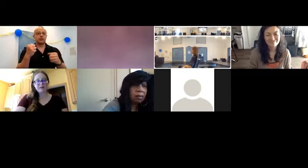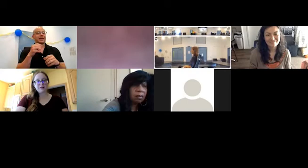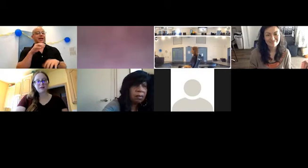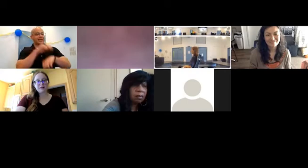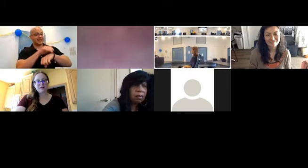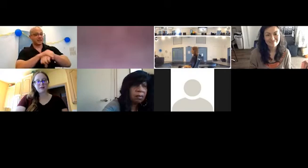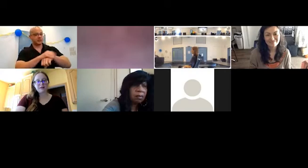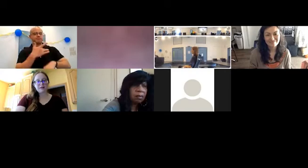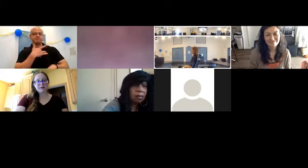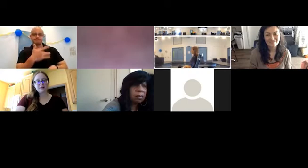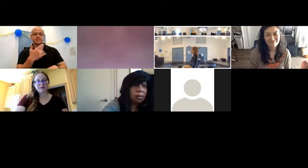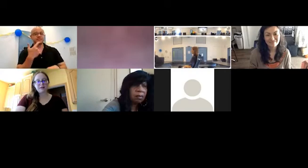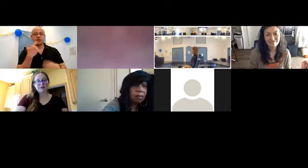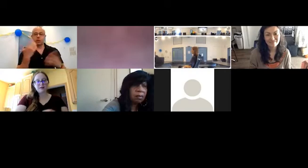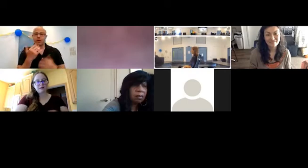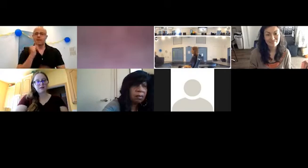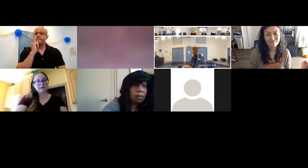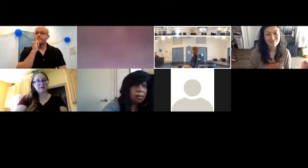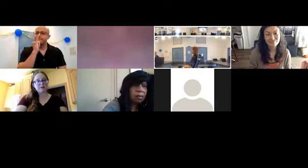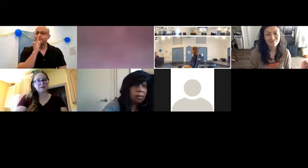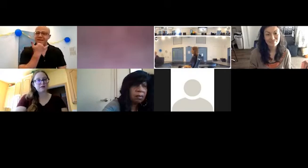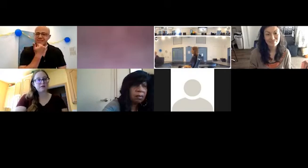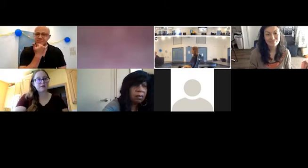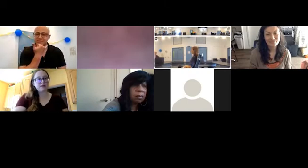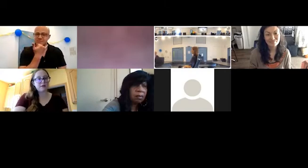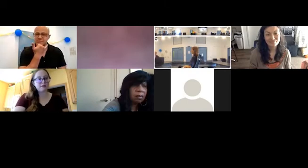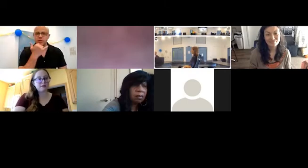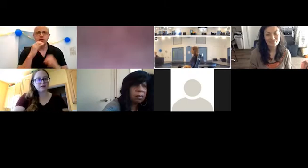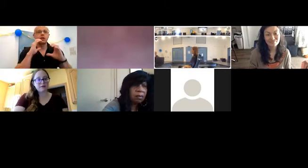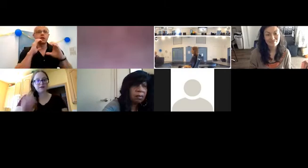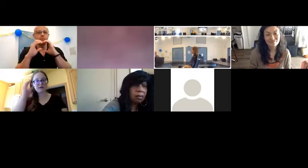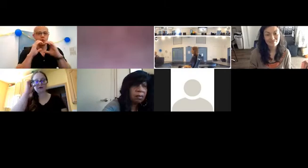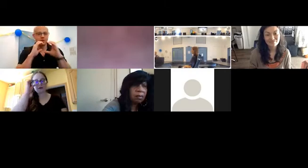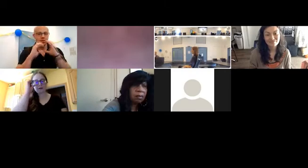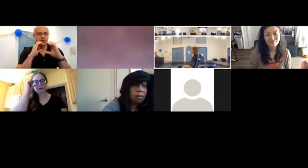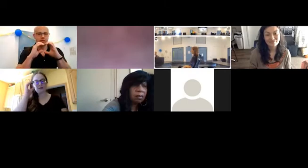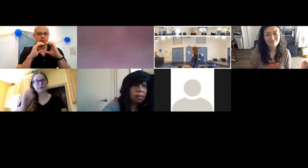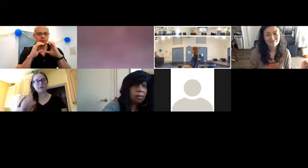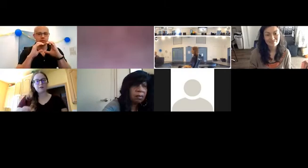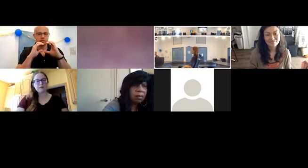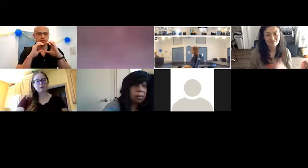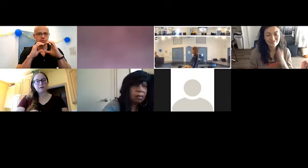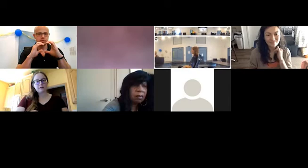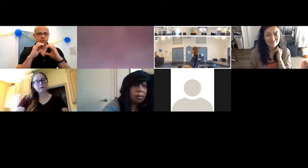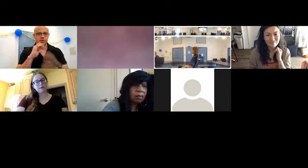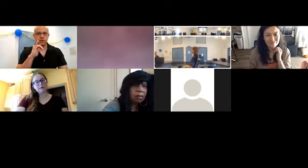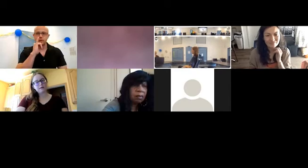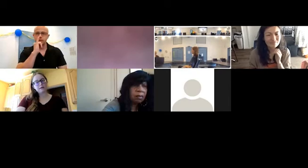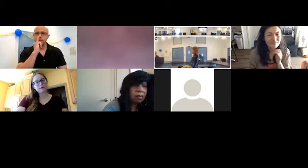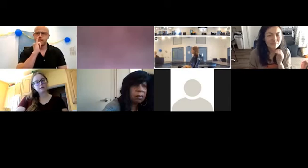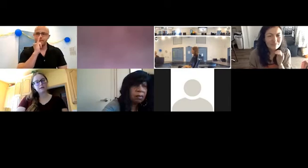There's 2 signs for that. In English, it's miscommunicate.